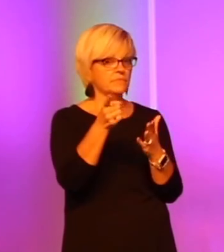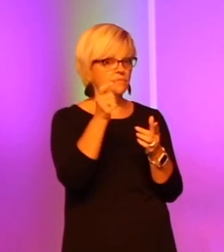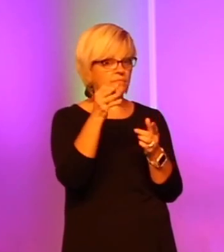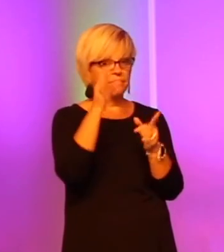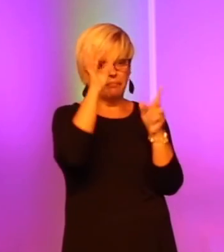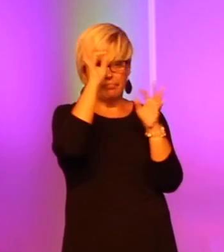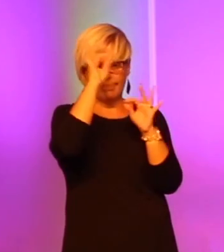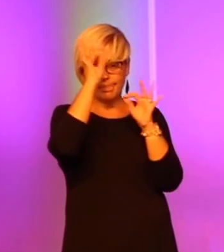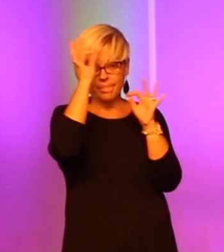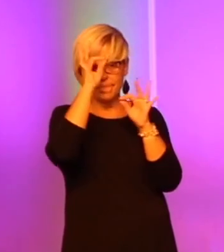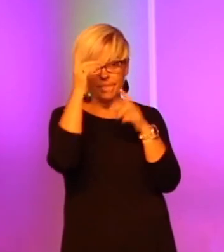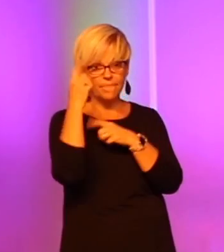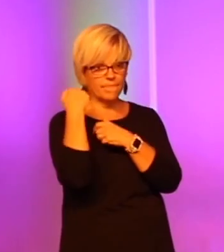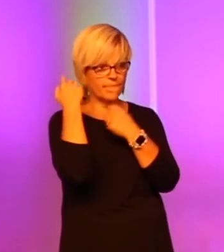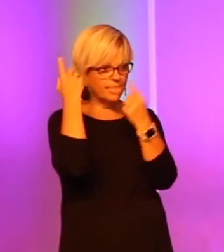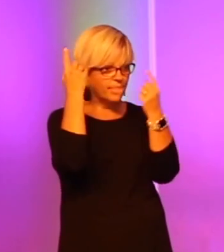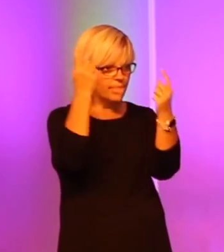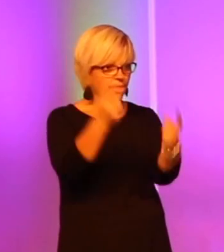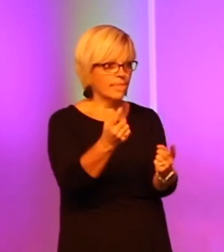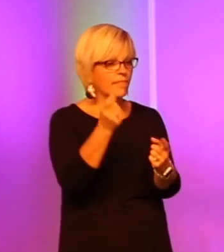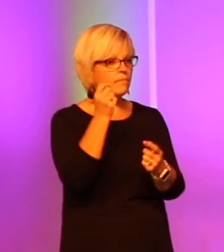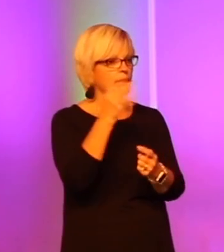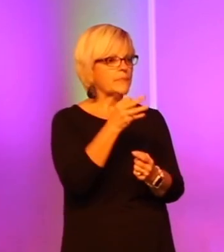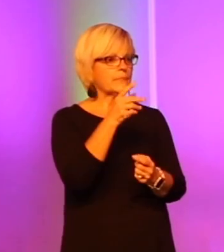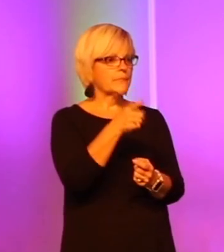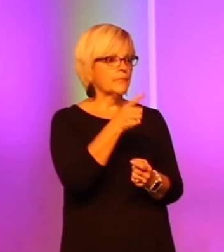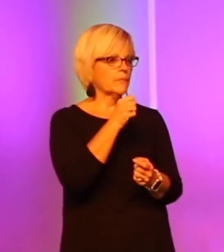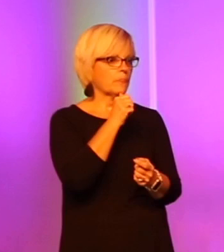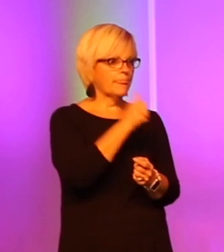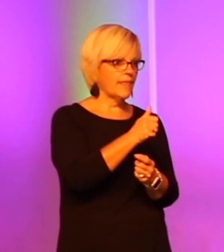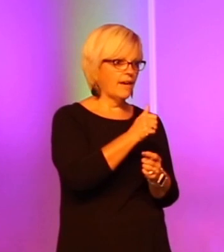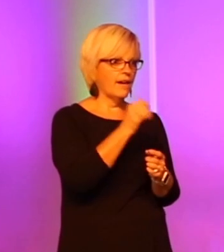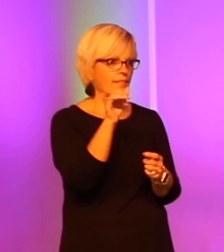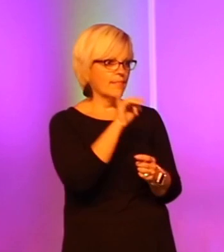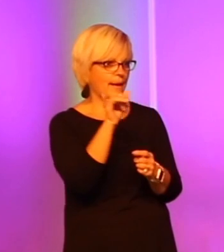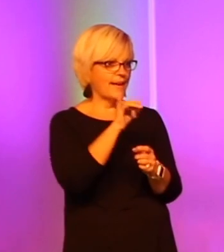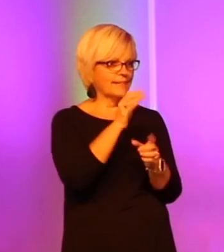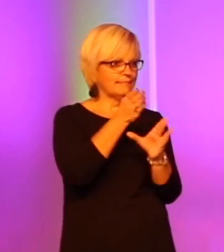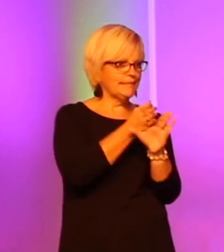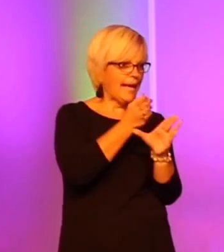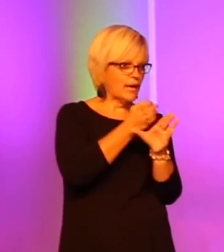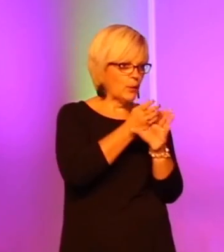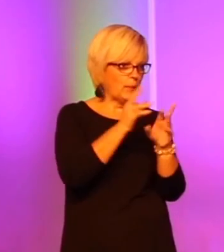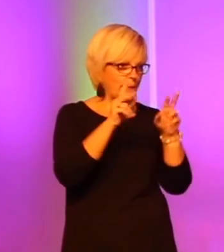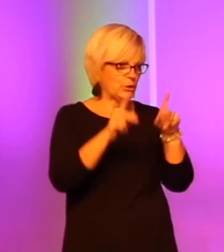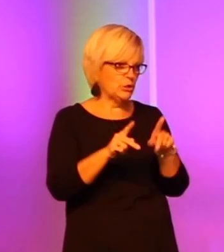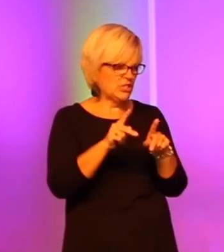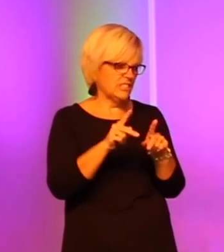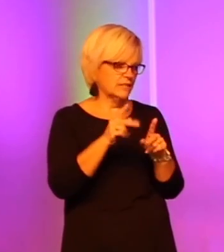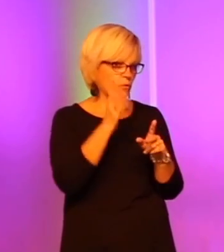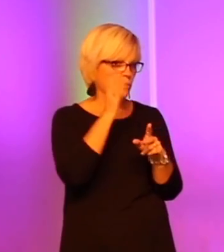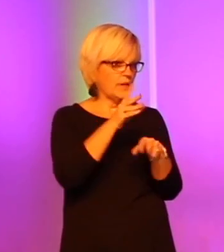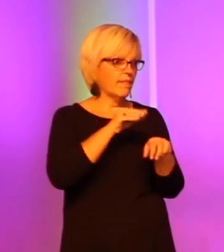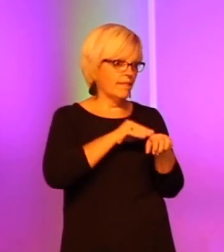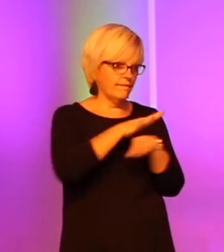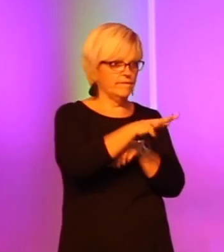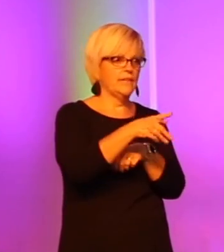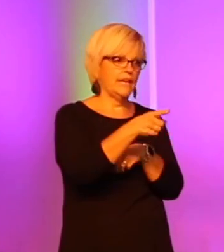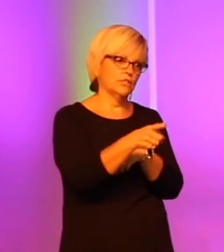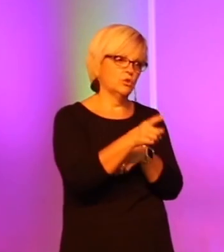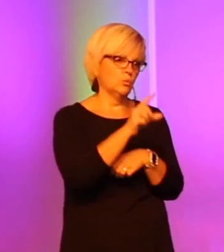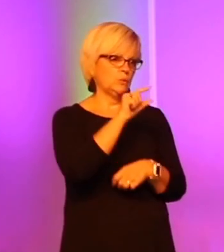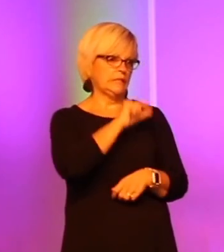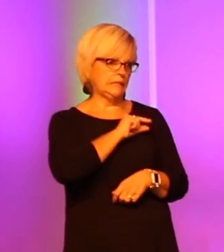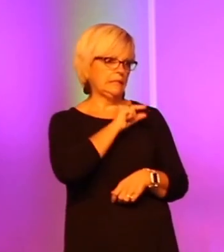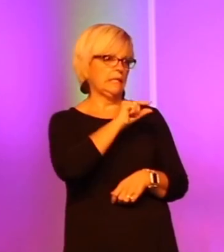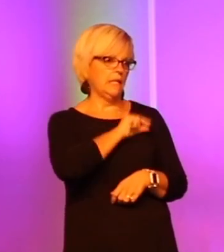out for a long time, unless you're a psychopath, okay, it will affect you. The guilt